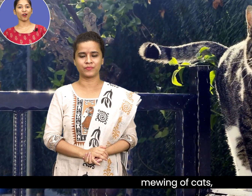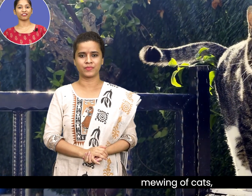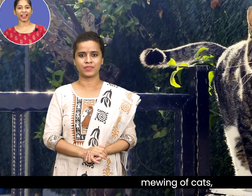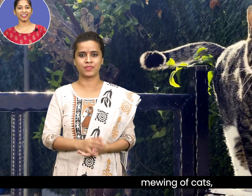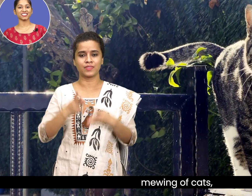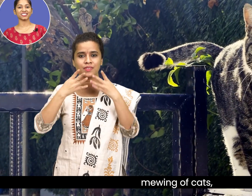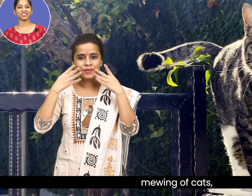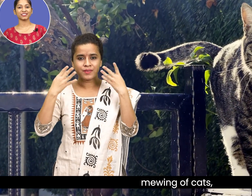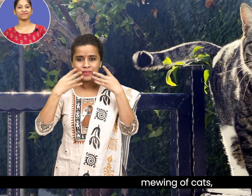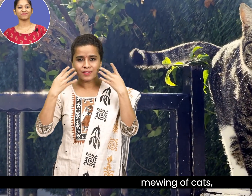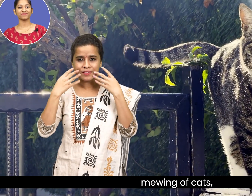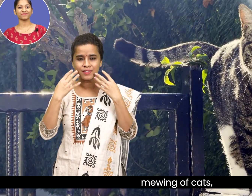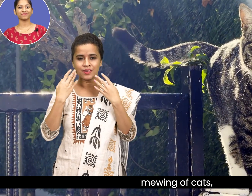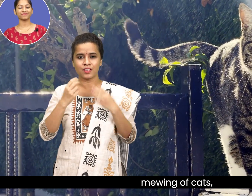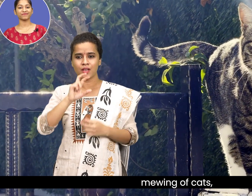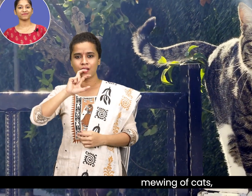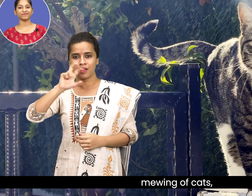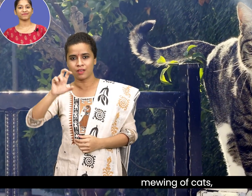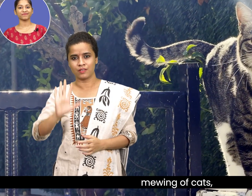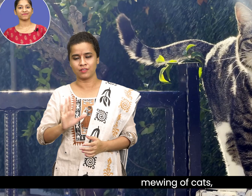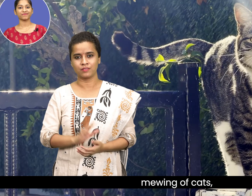meowing of cats,